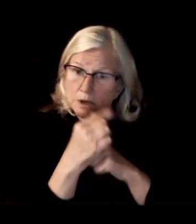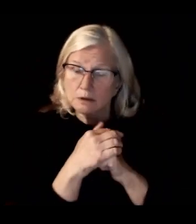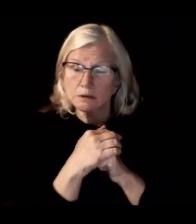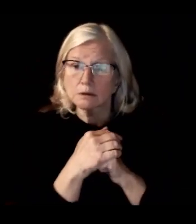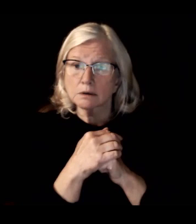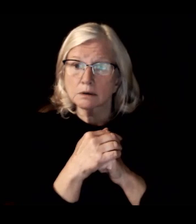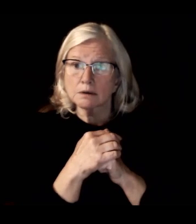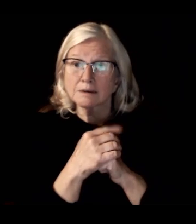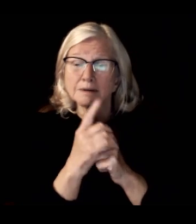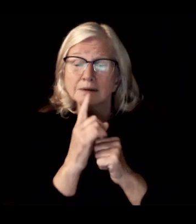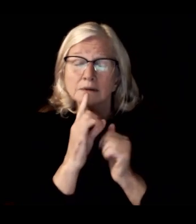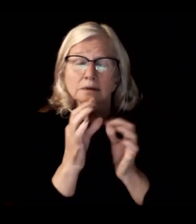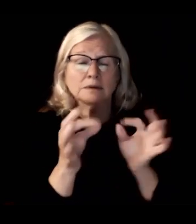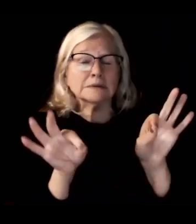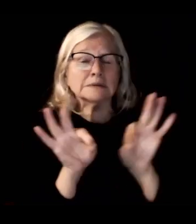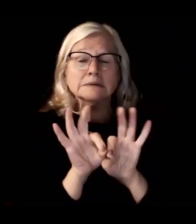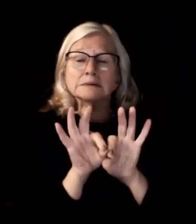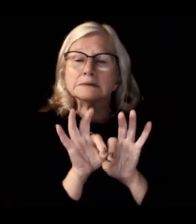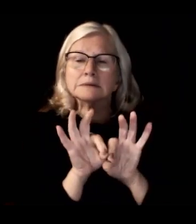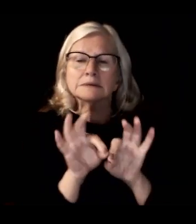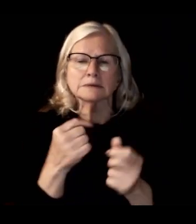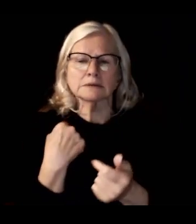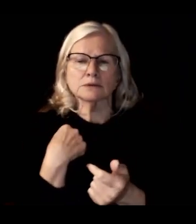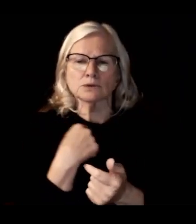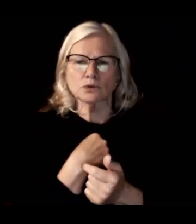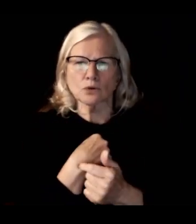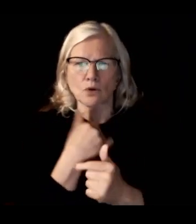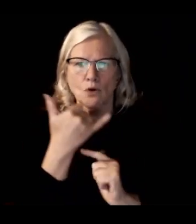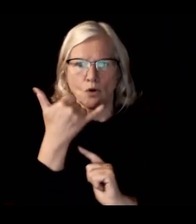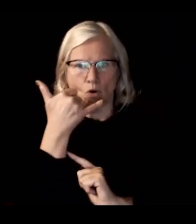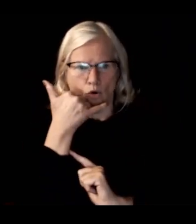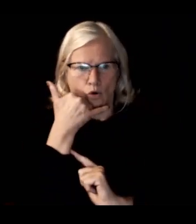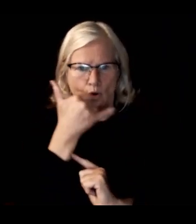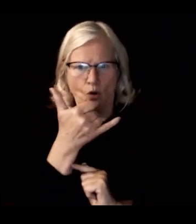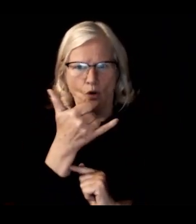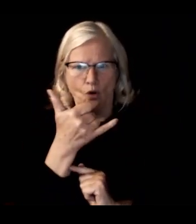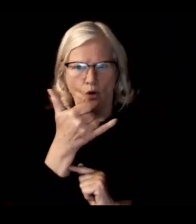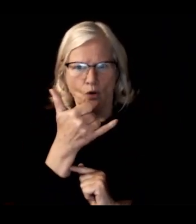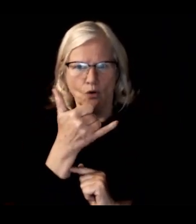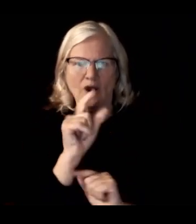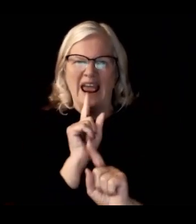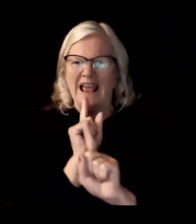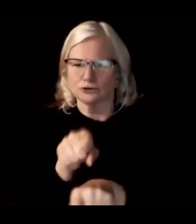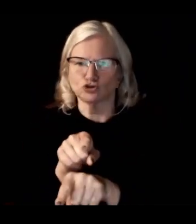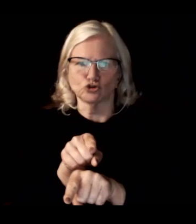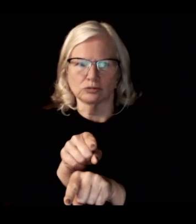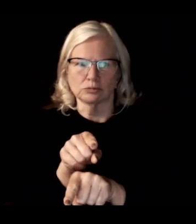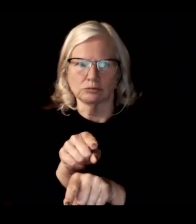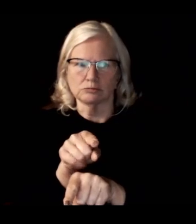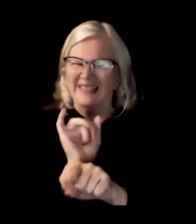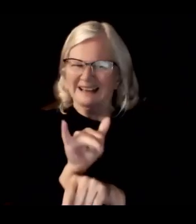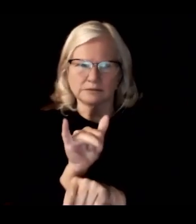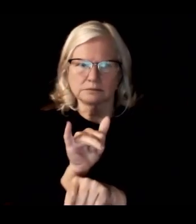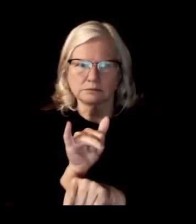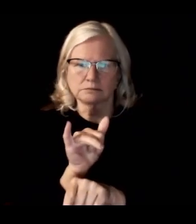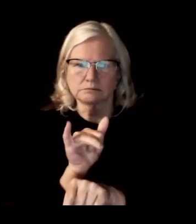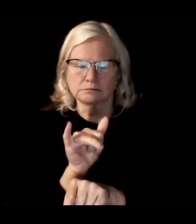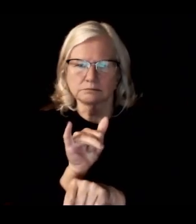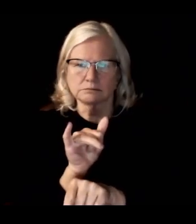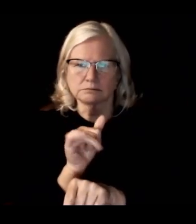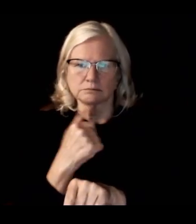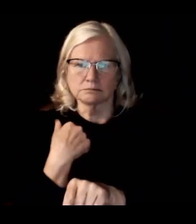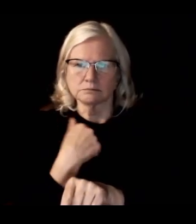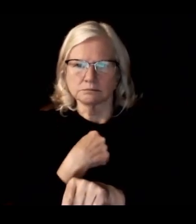do call, that people answer. We can report on when we are reaching out and we are making